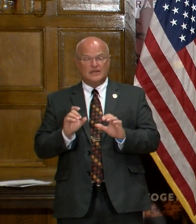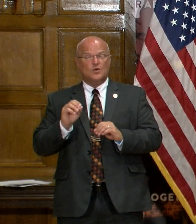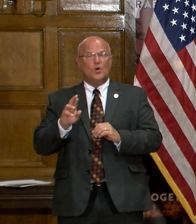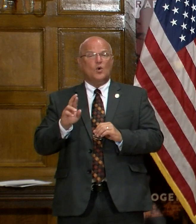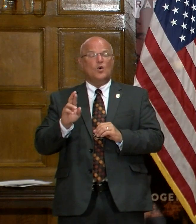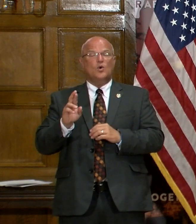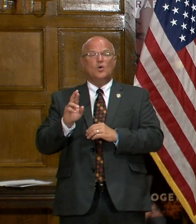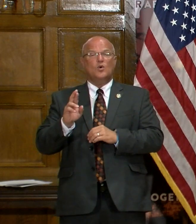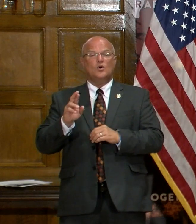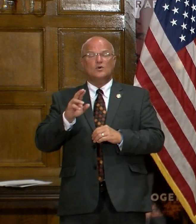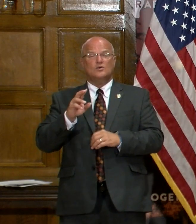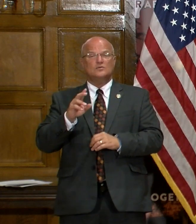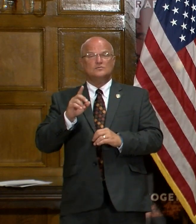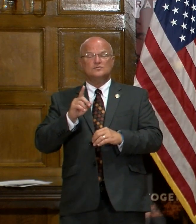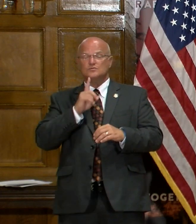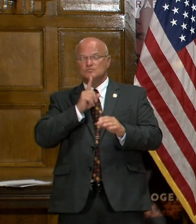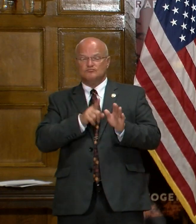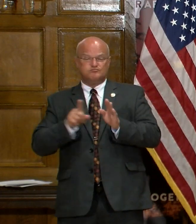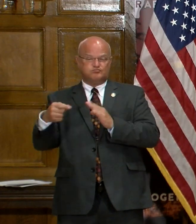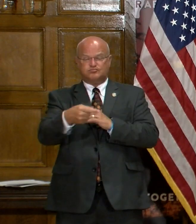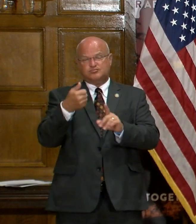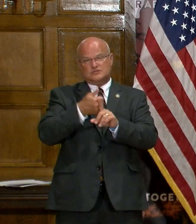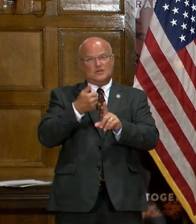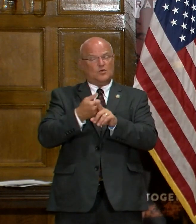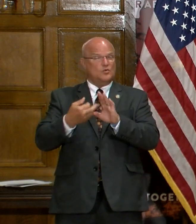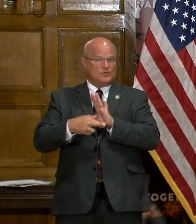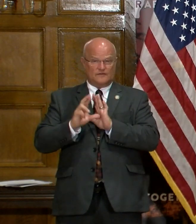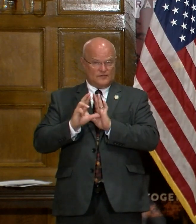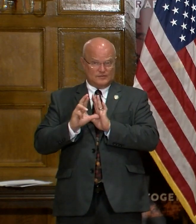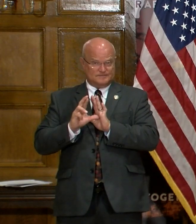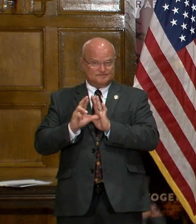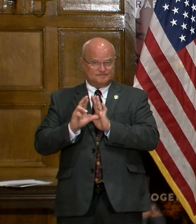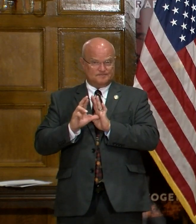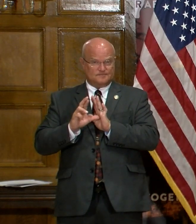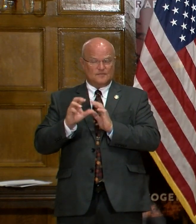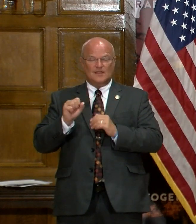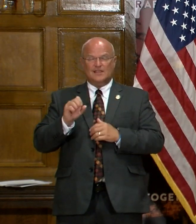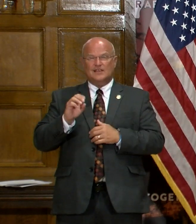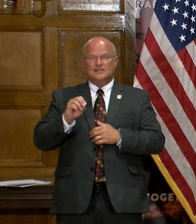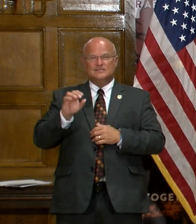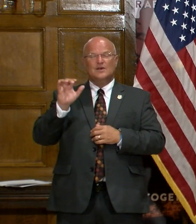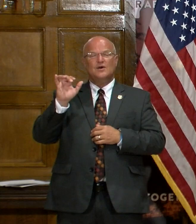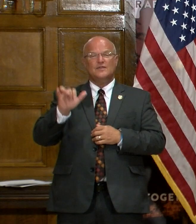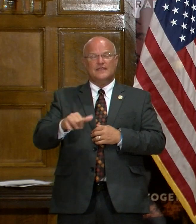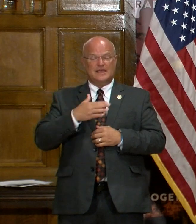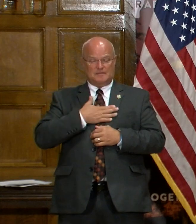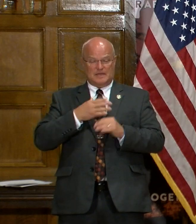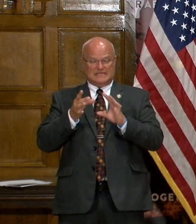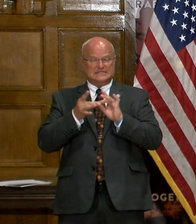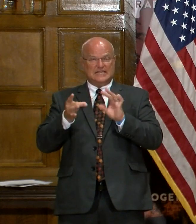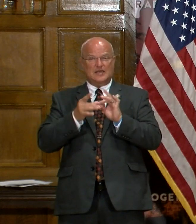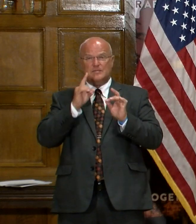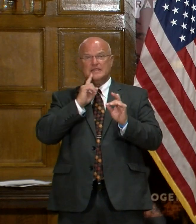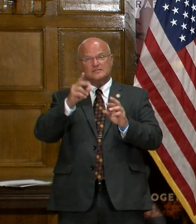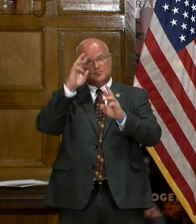or to circumventing their own review. So that my statement was out of respect for the